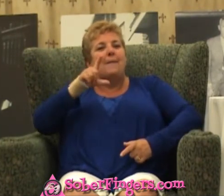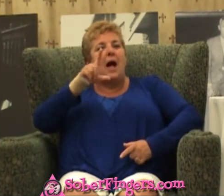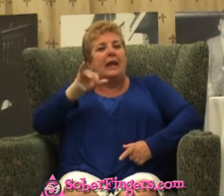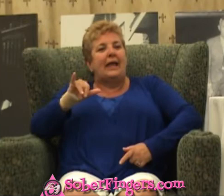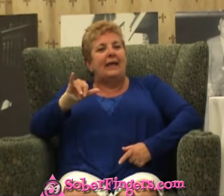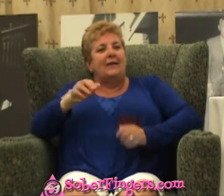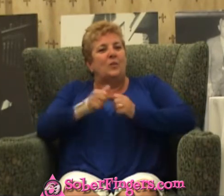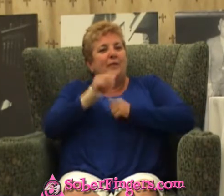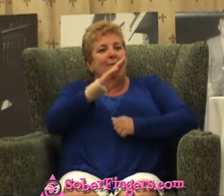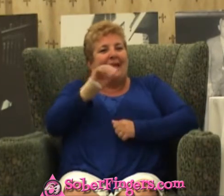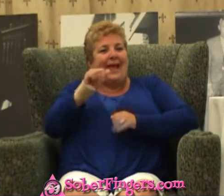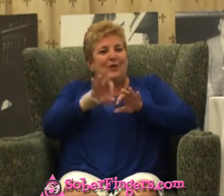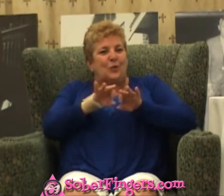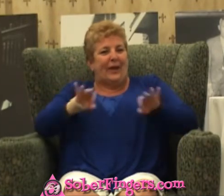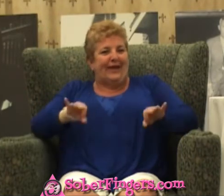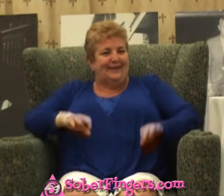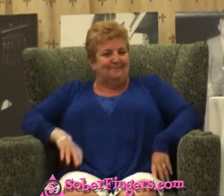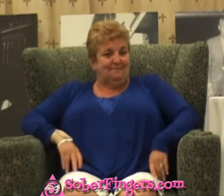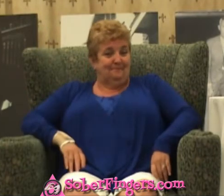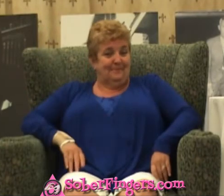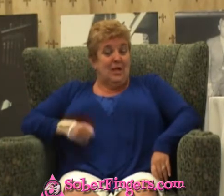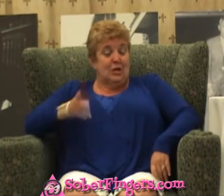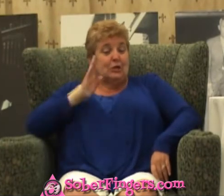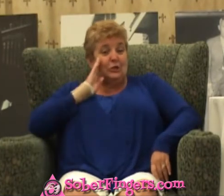and she's going to be a probation officer.